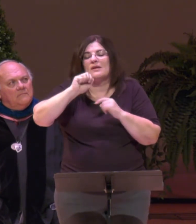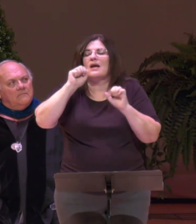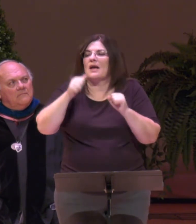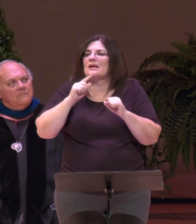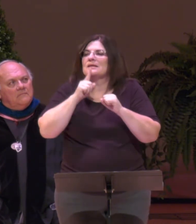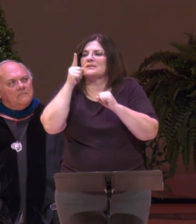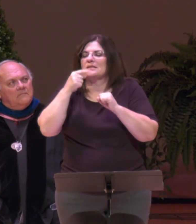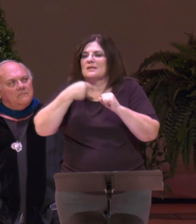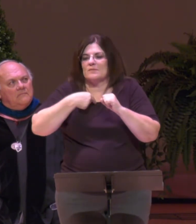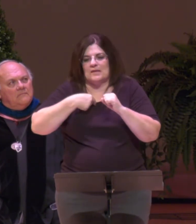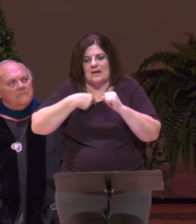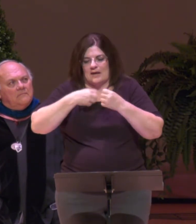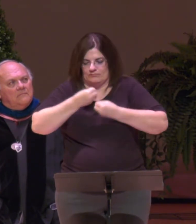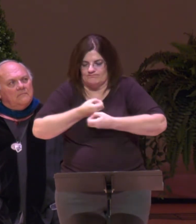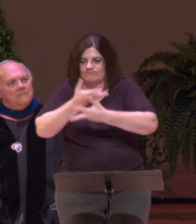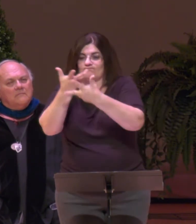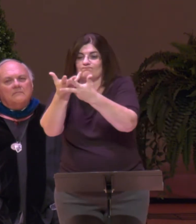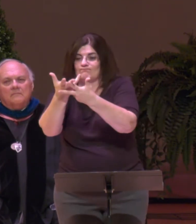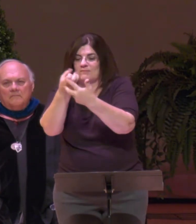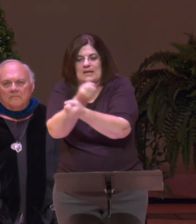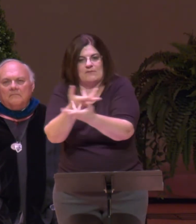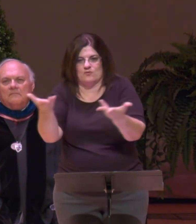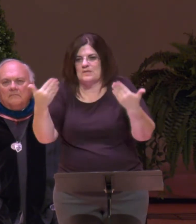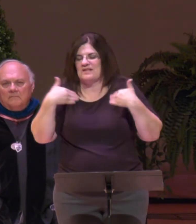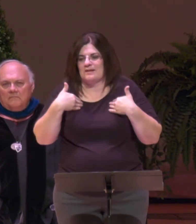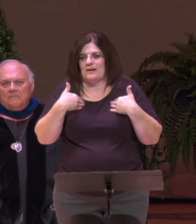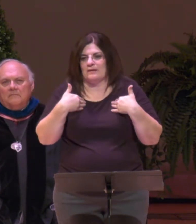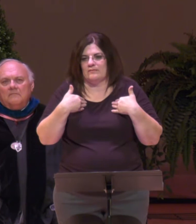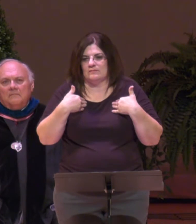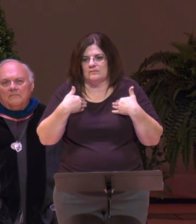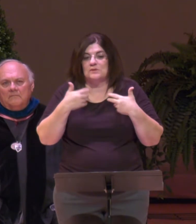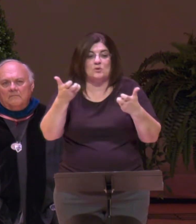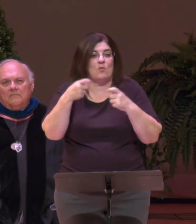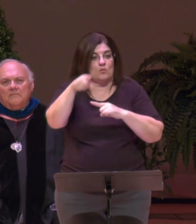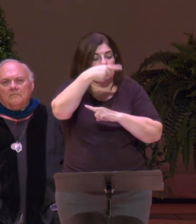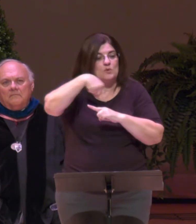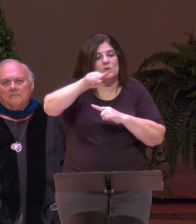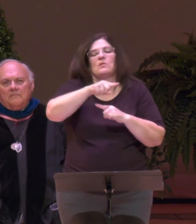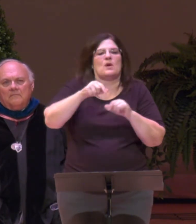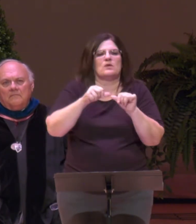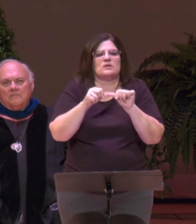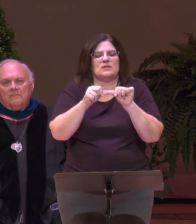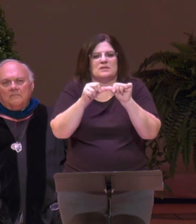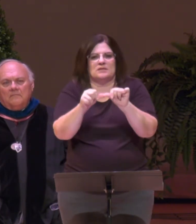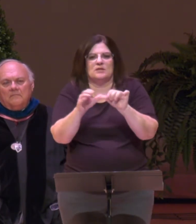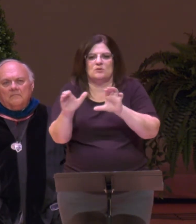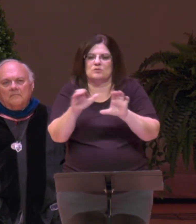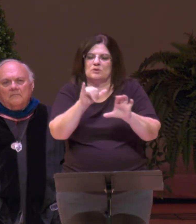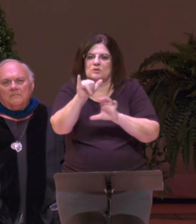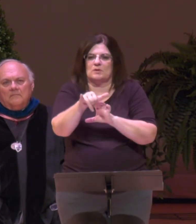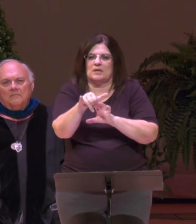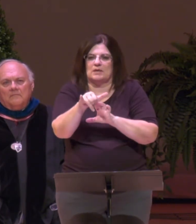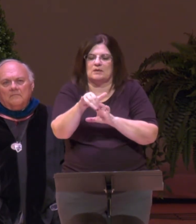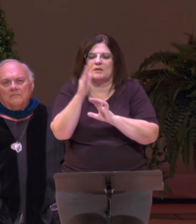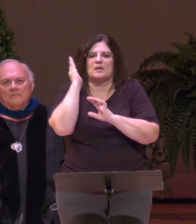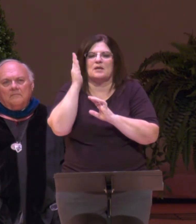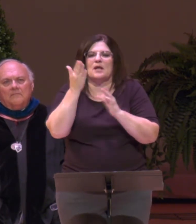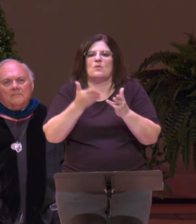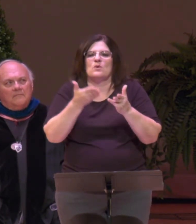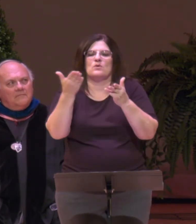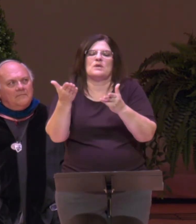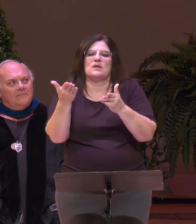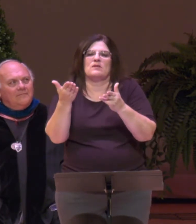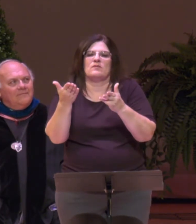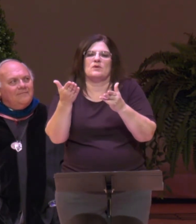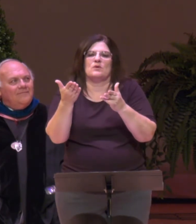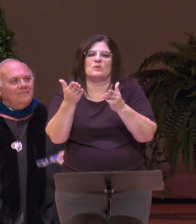had." Continue to give everything you have, and I'll leave you with a mariner's wish for fair winds and